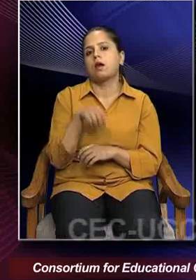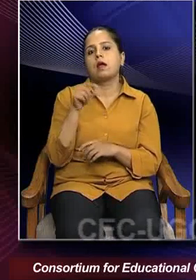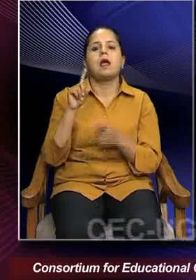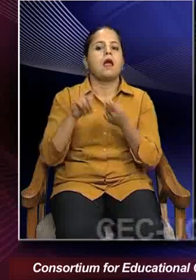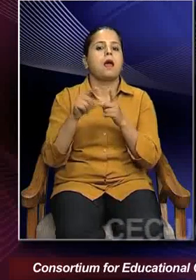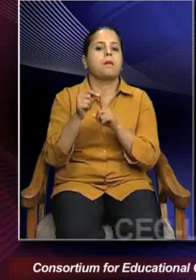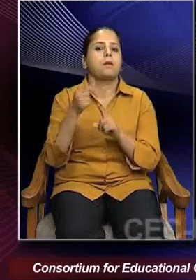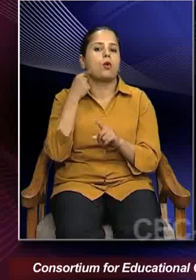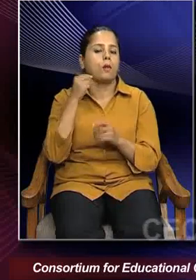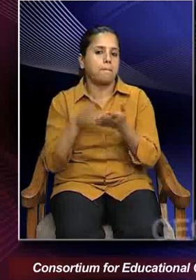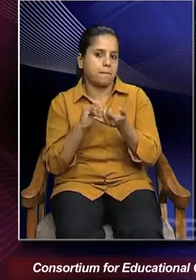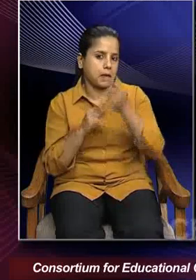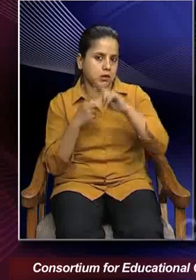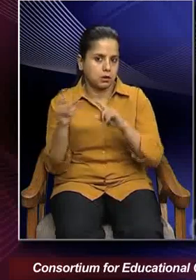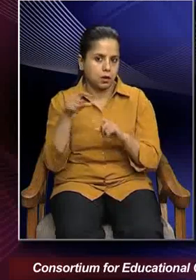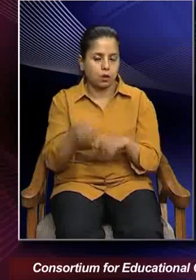pluralism.